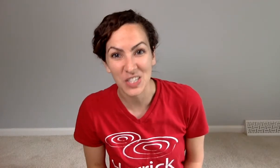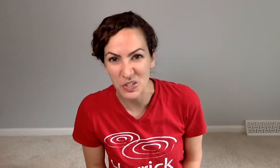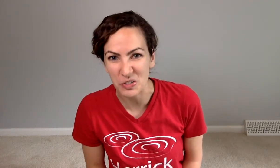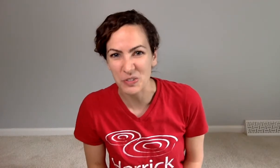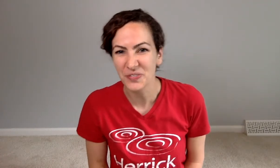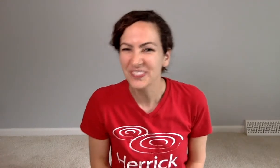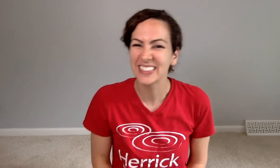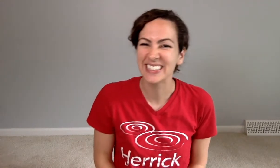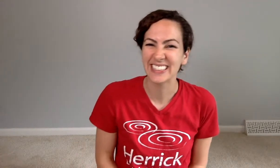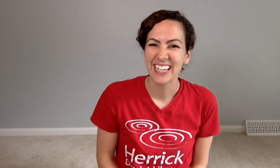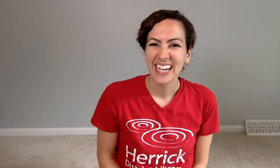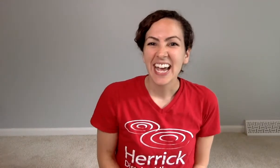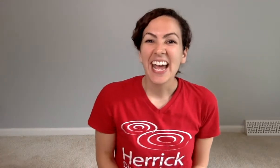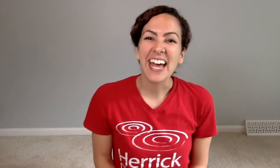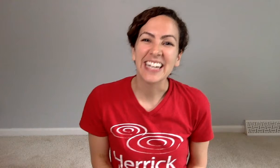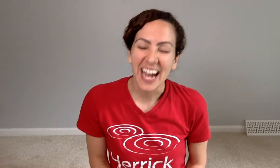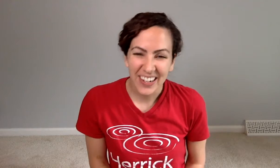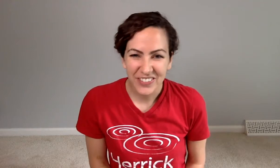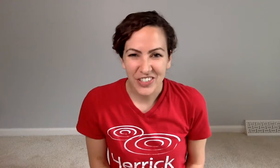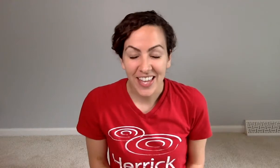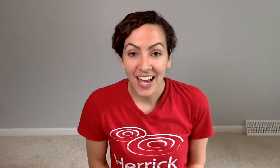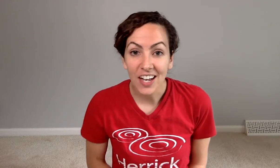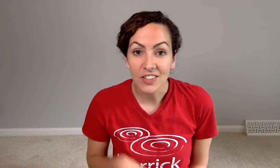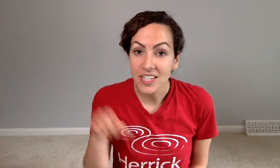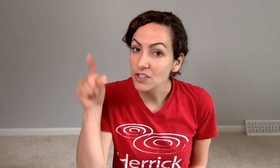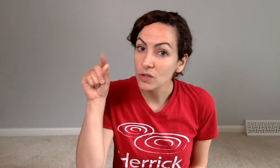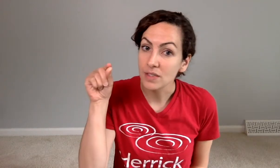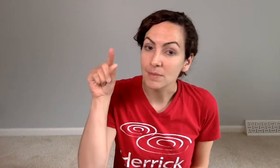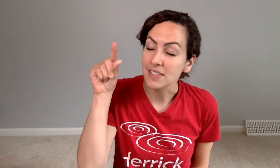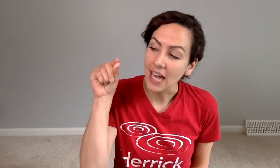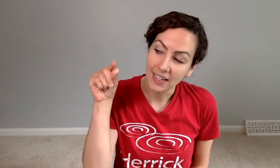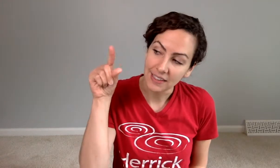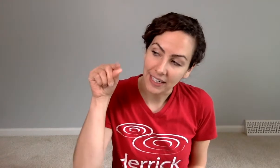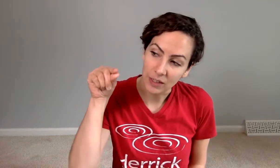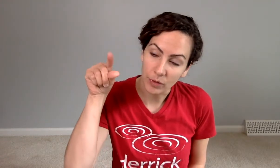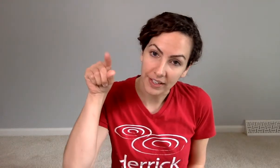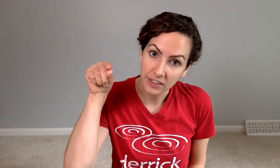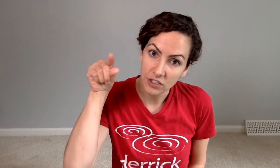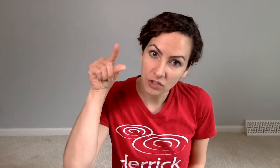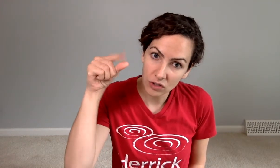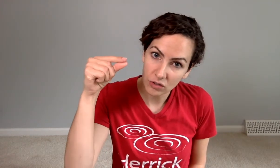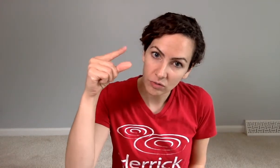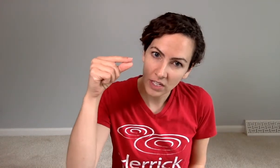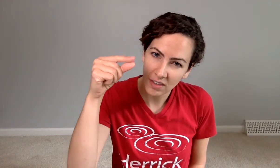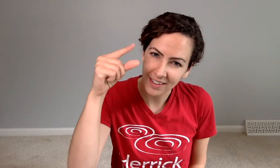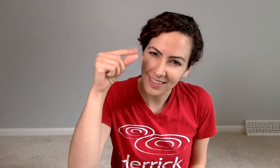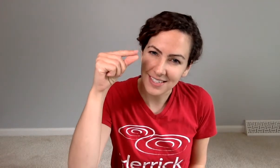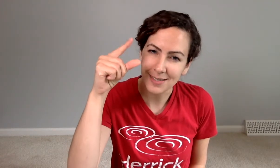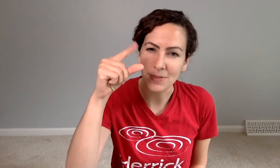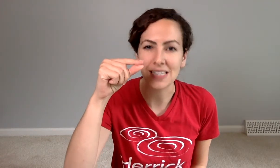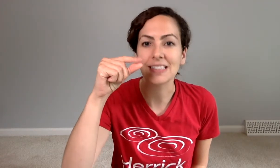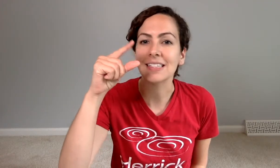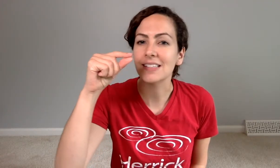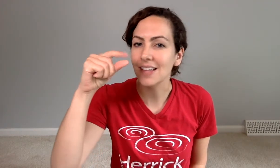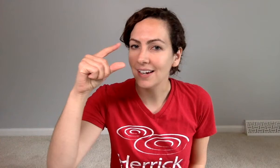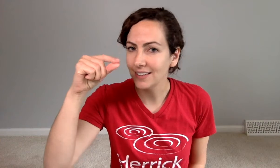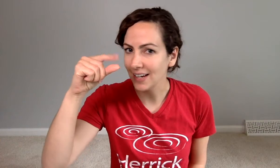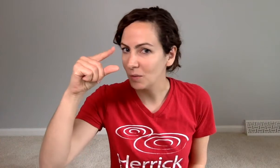too. And after that, I'll teach you some sign language. What do you think this means in sign